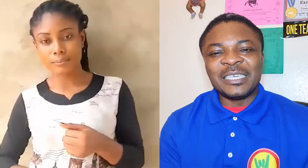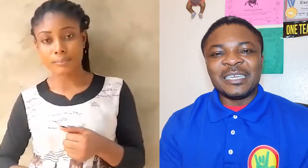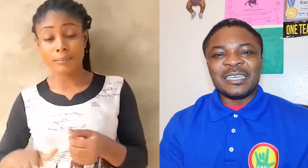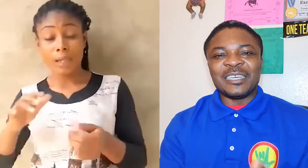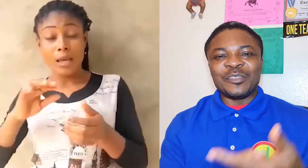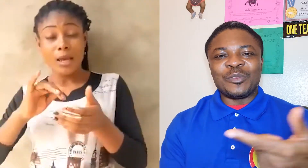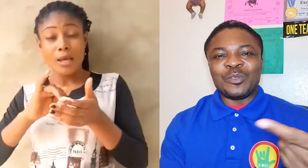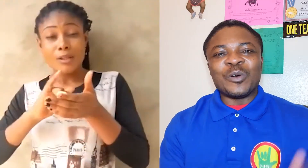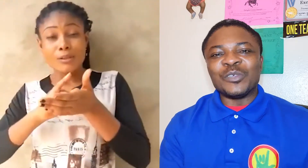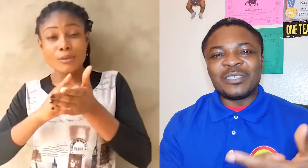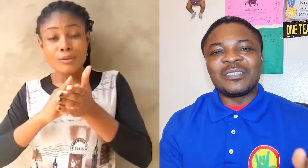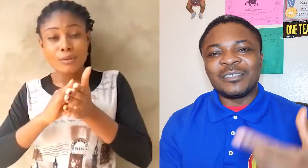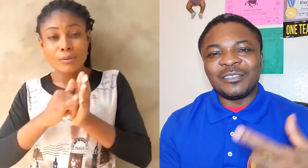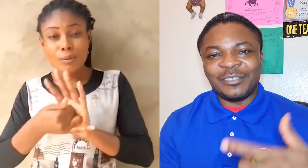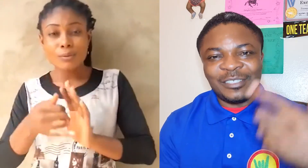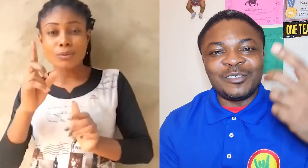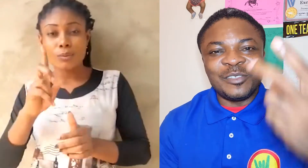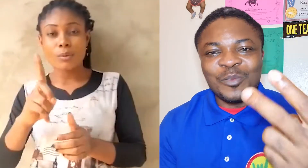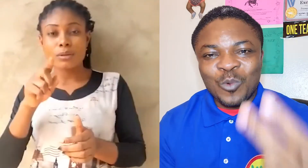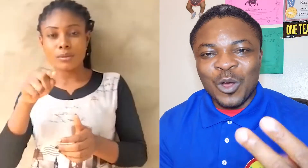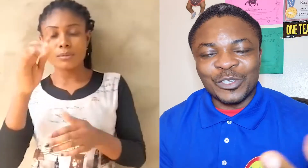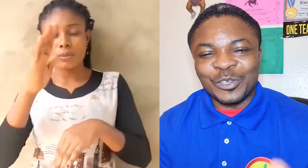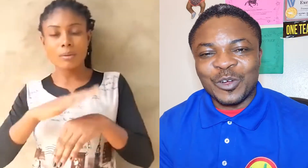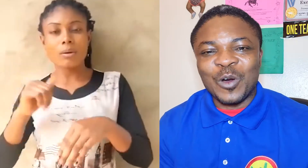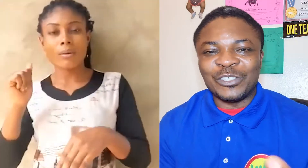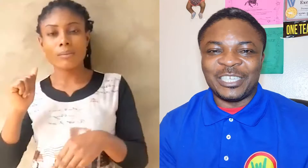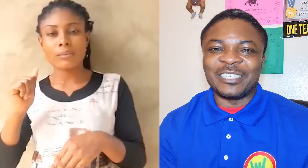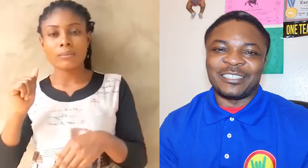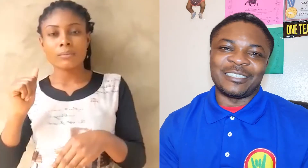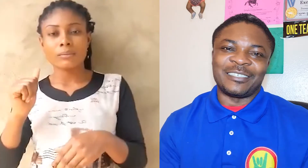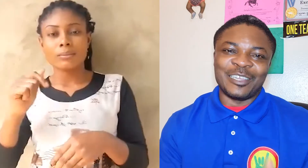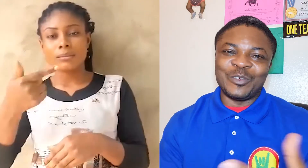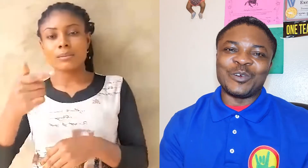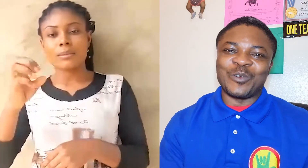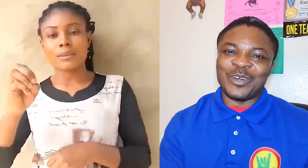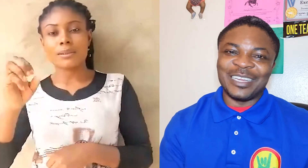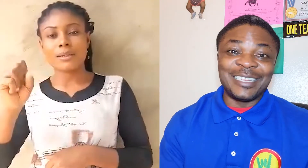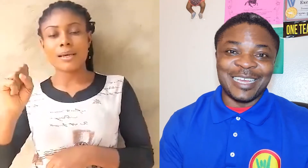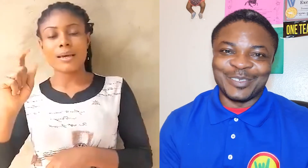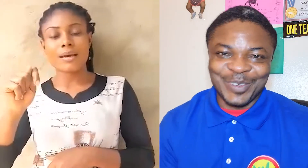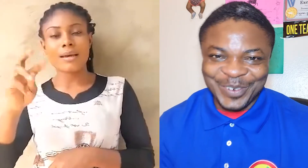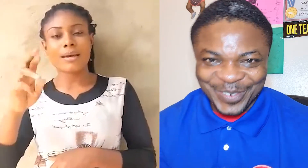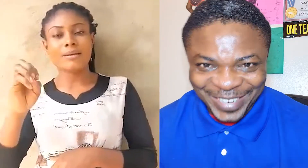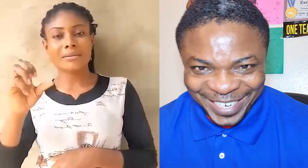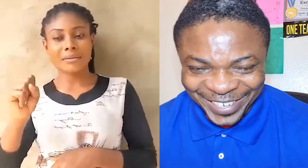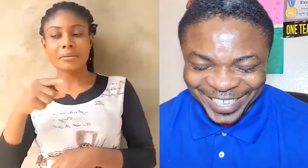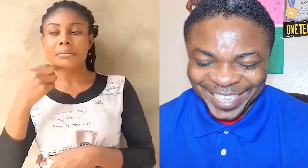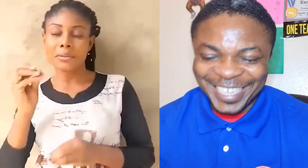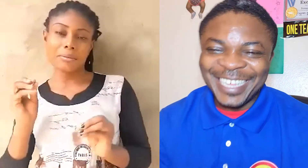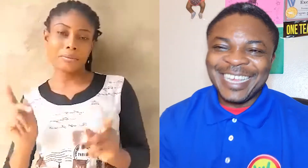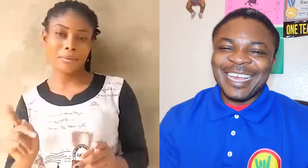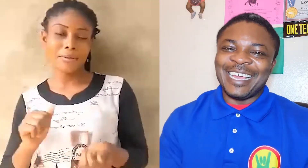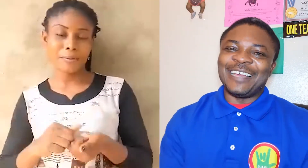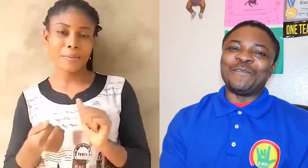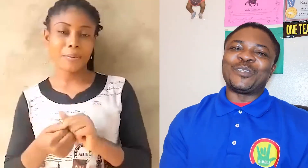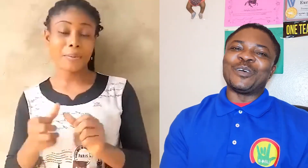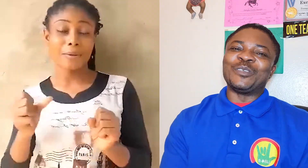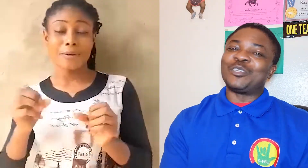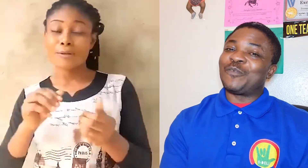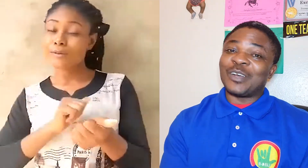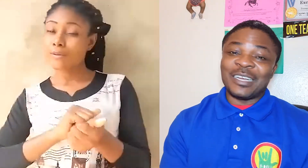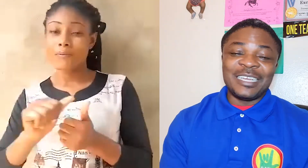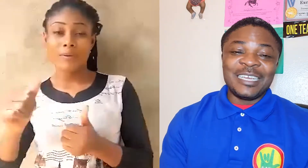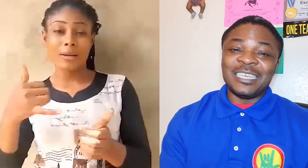childhood, those ones you call gestures that you acquired. That's what we wanted, okay? And